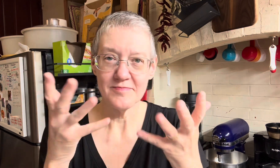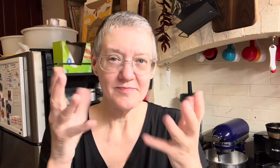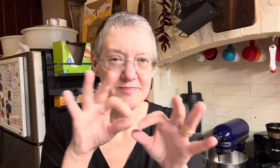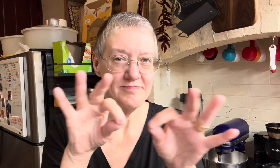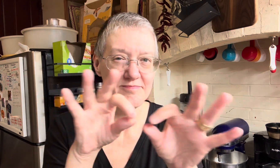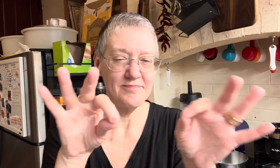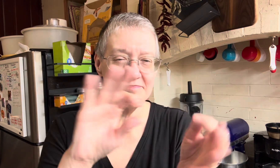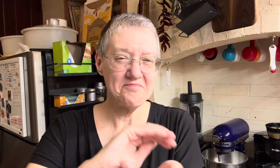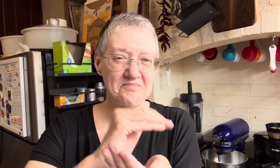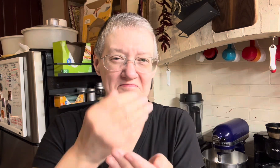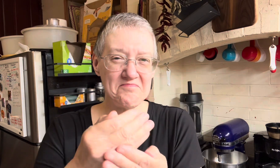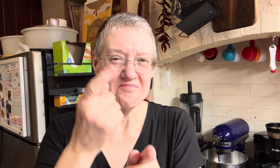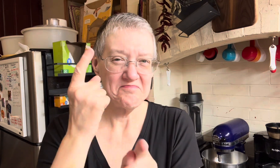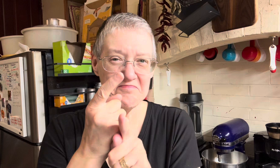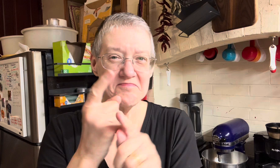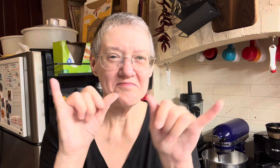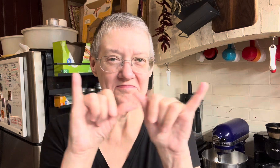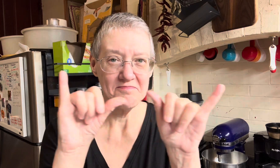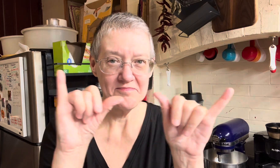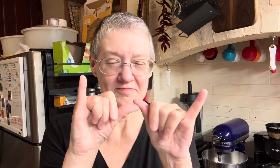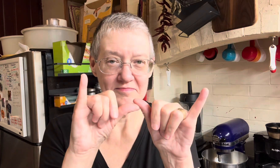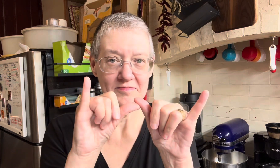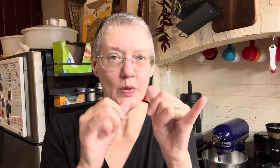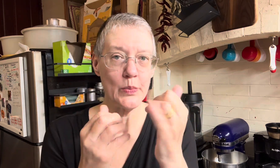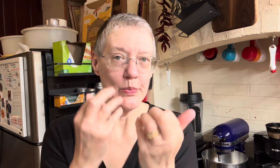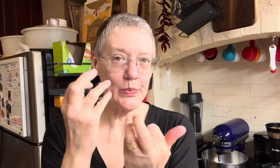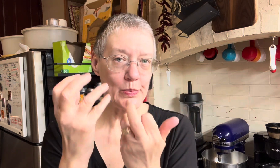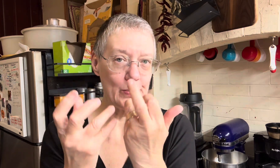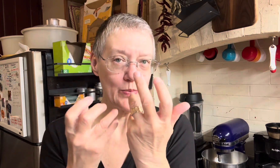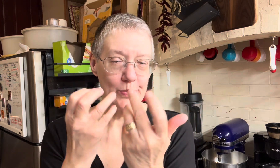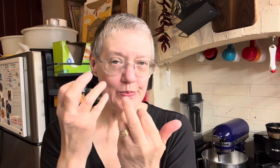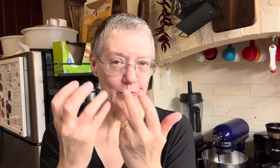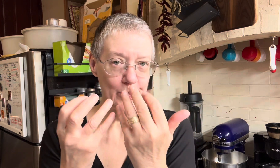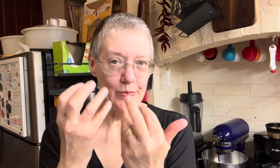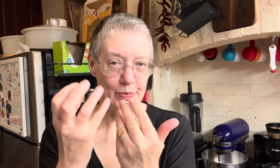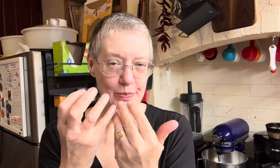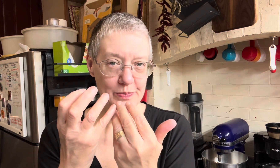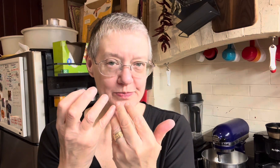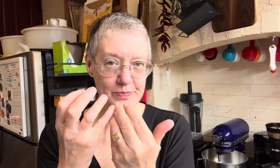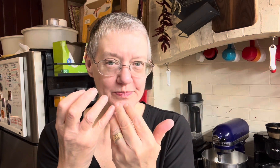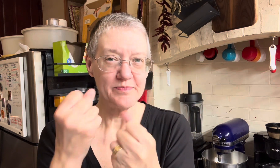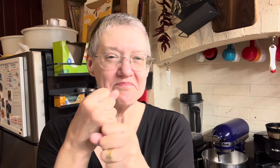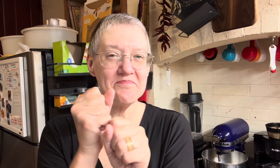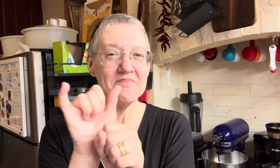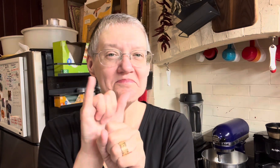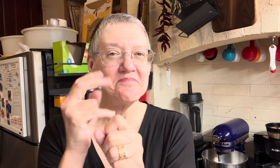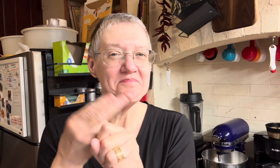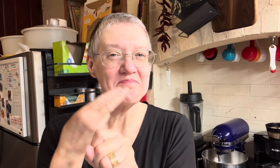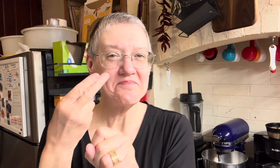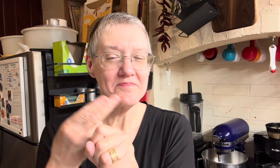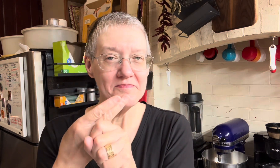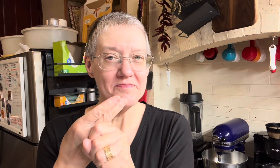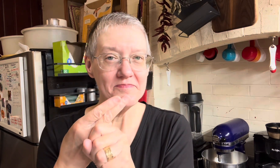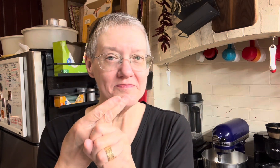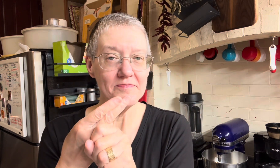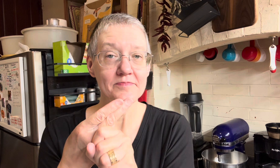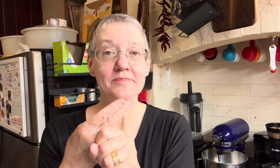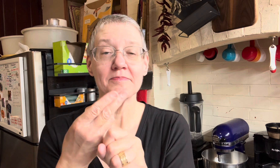coconut oil, all ready to go in the freezer. Gonna slow simmer that and make like a soup.